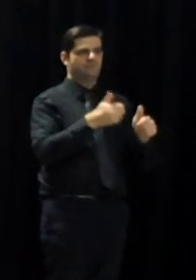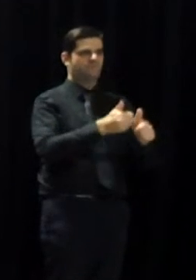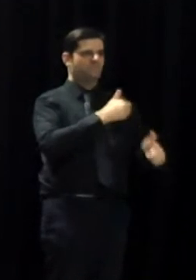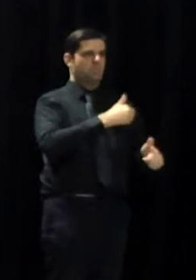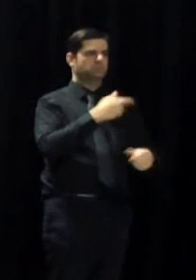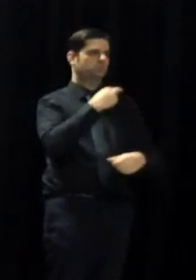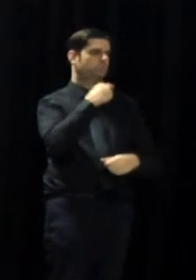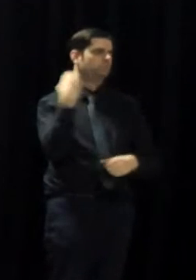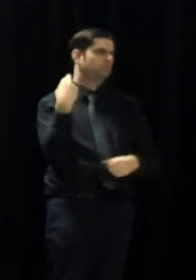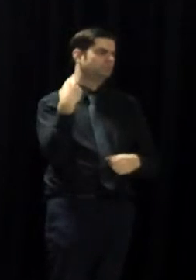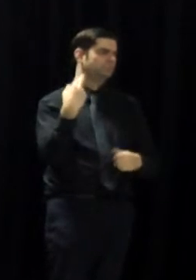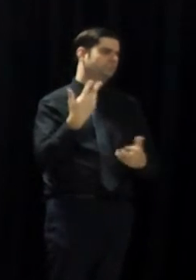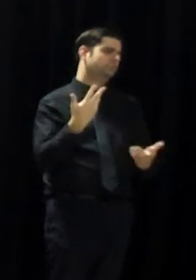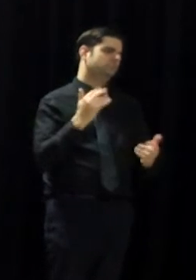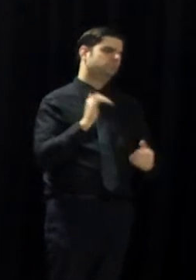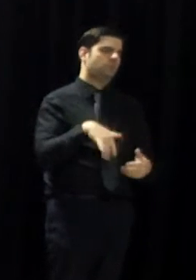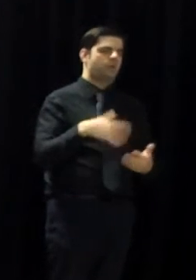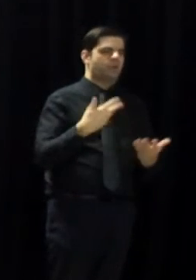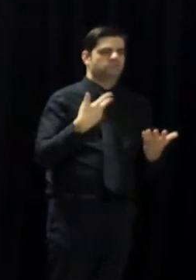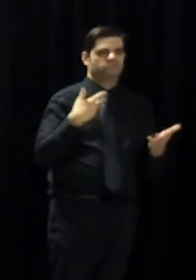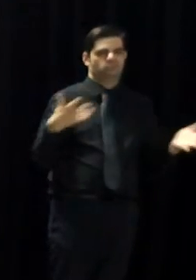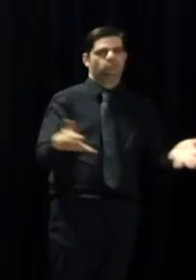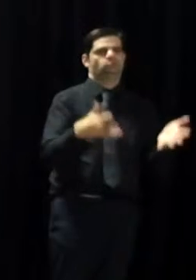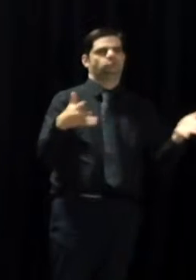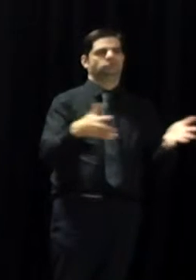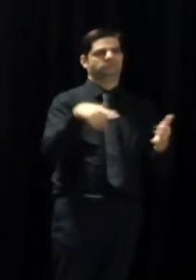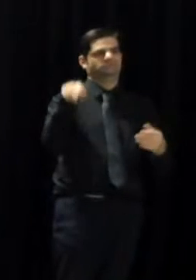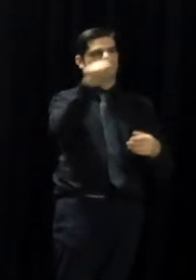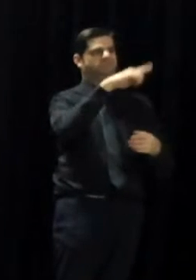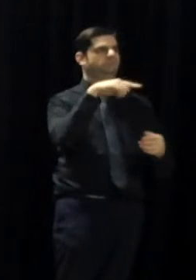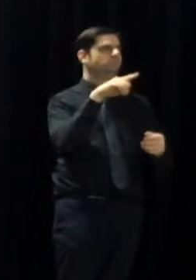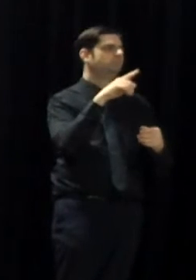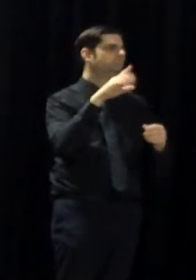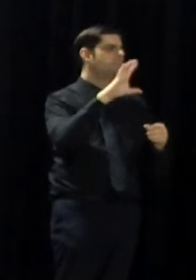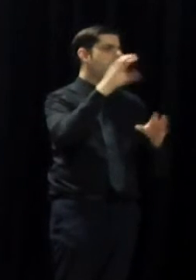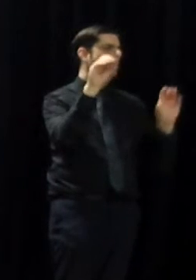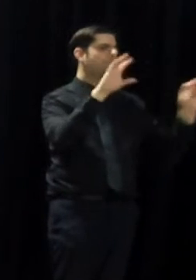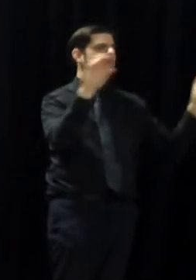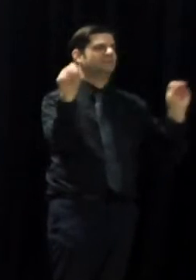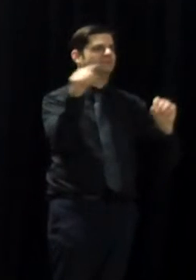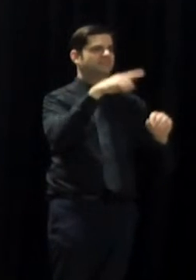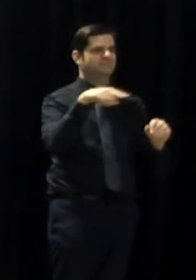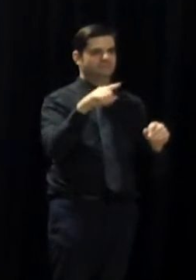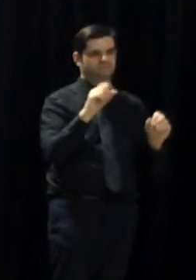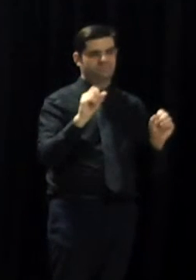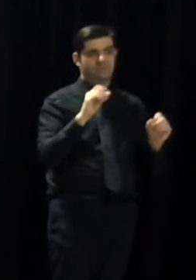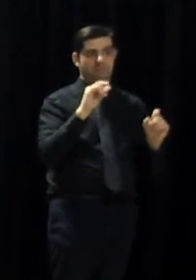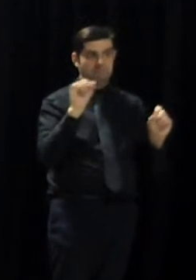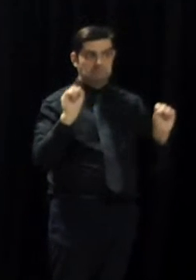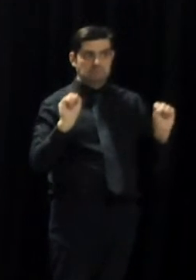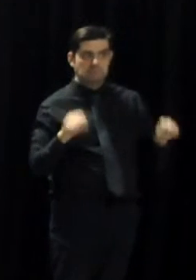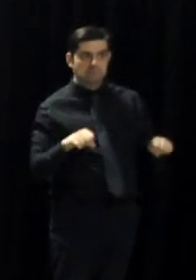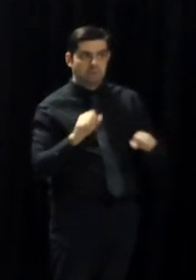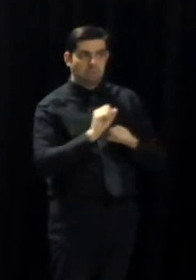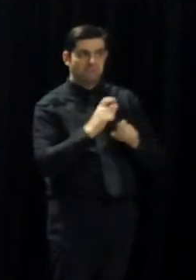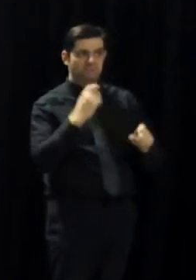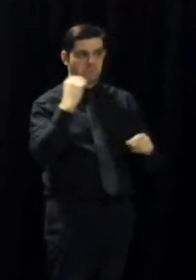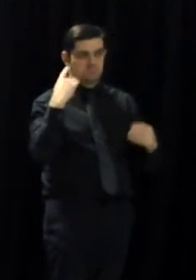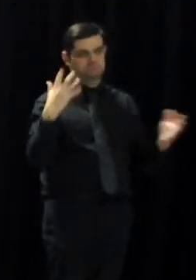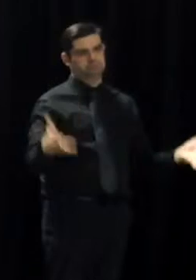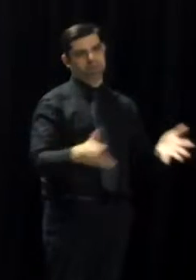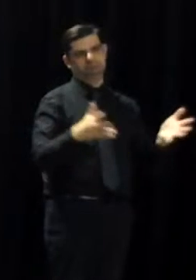a dozen of cases or not. That has an impact. Right now, the rate of transmission a little over